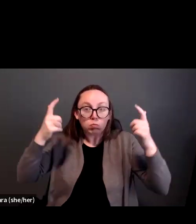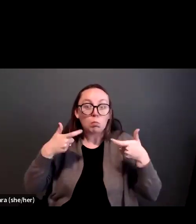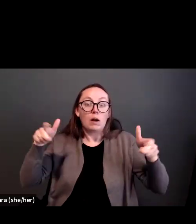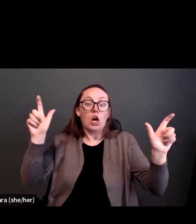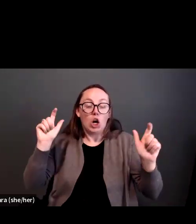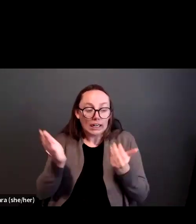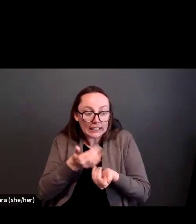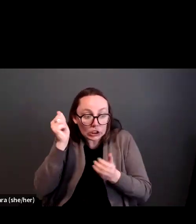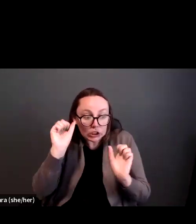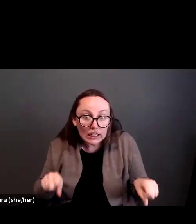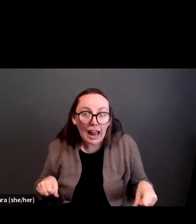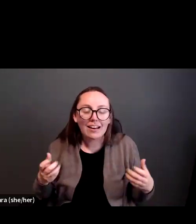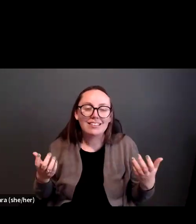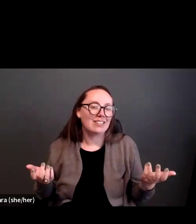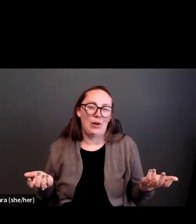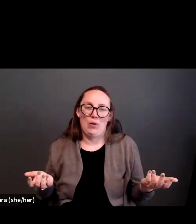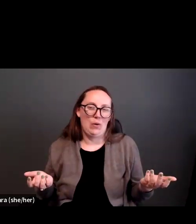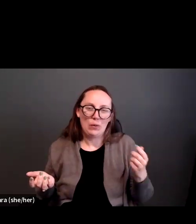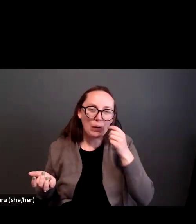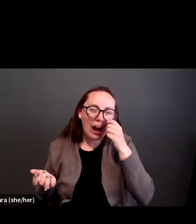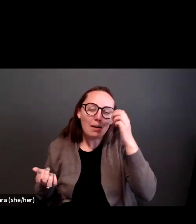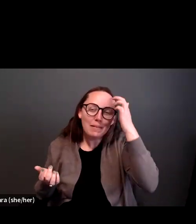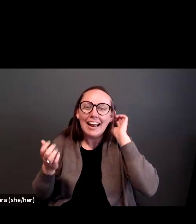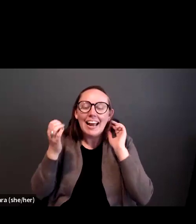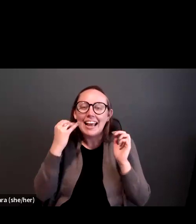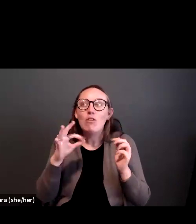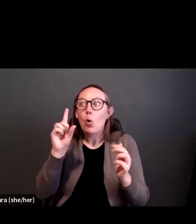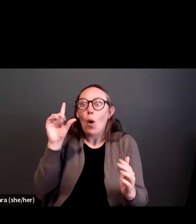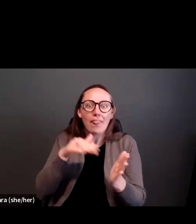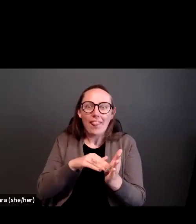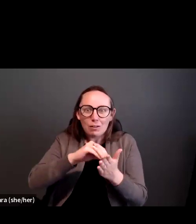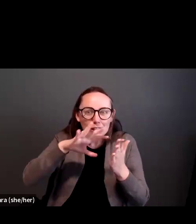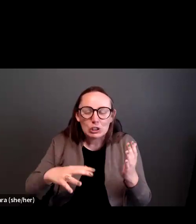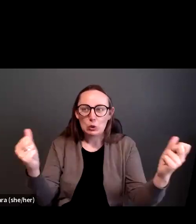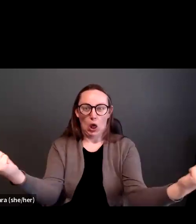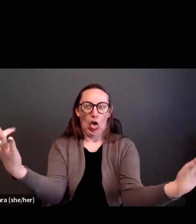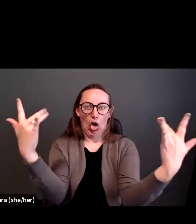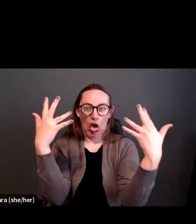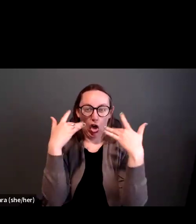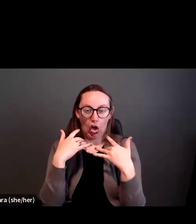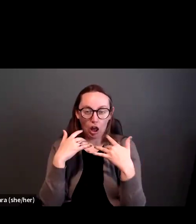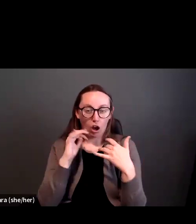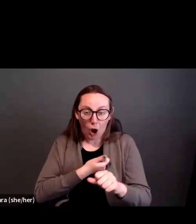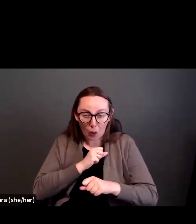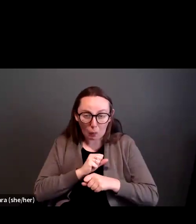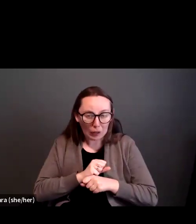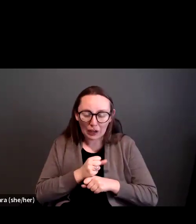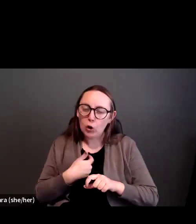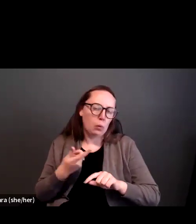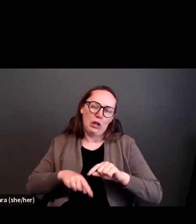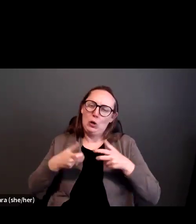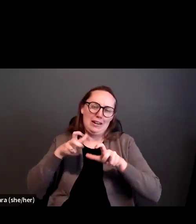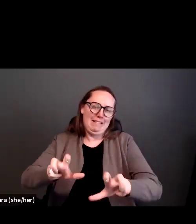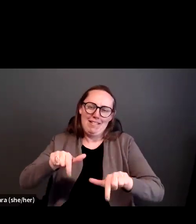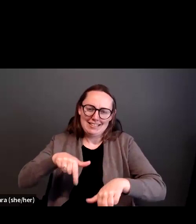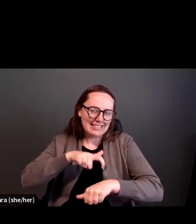and fellowships, we couldn't do that for 1,000 students. It's impossible to do. I mean, even our consultants couldn't probably